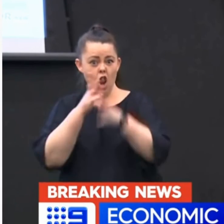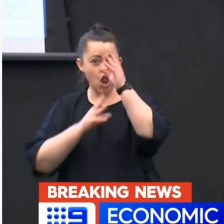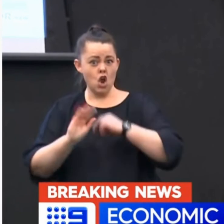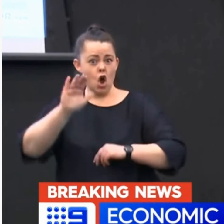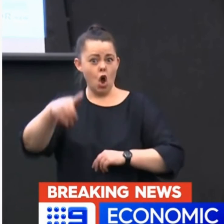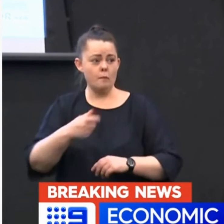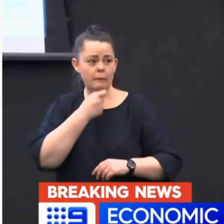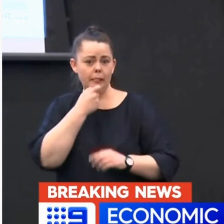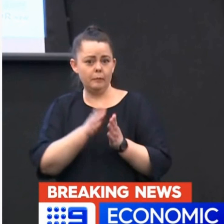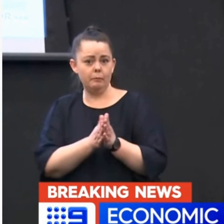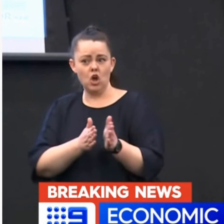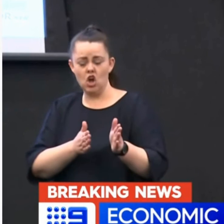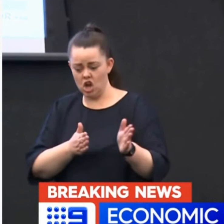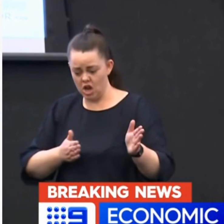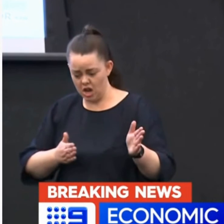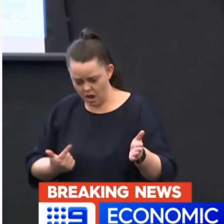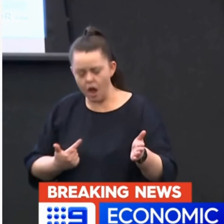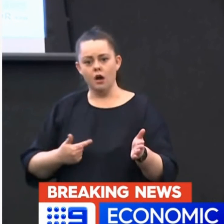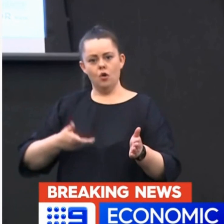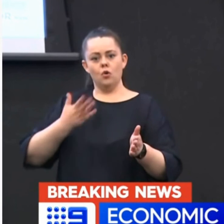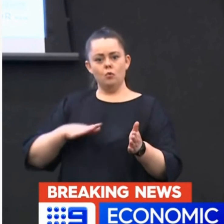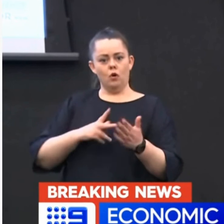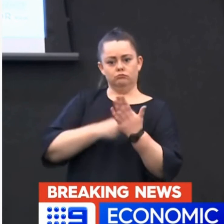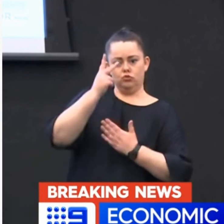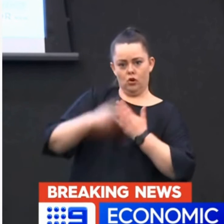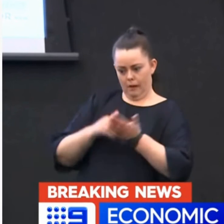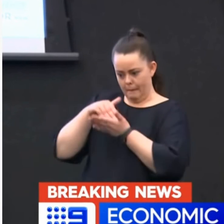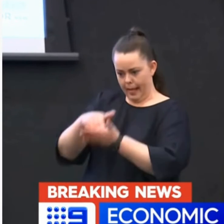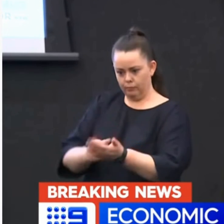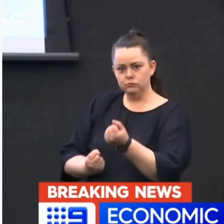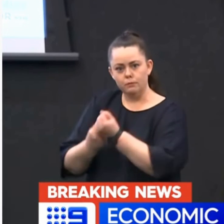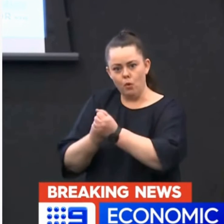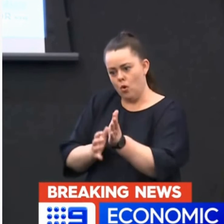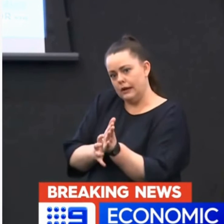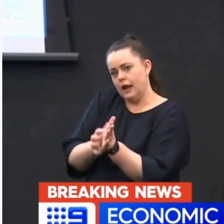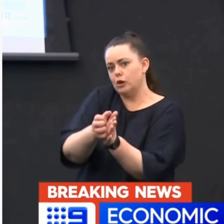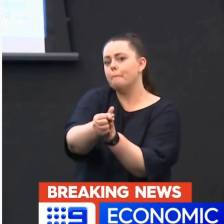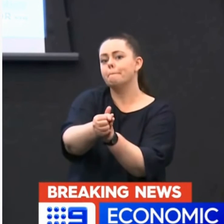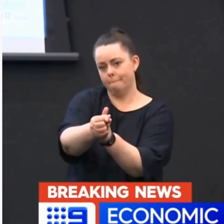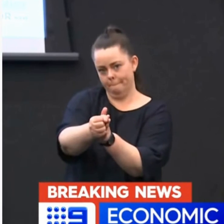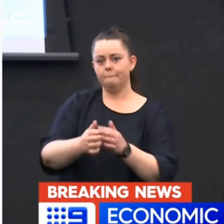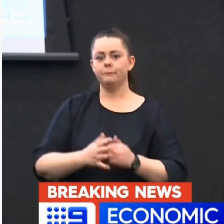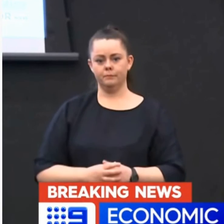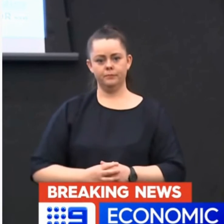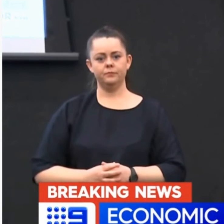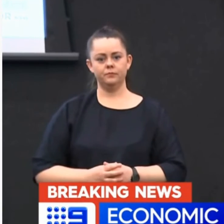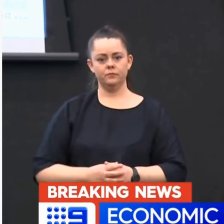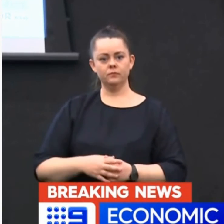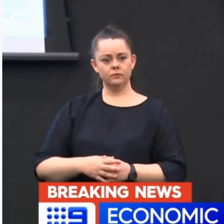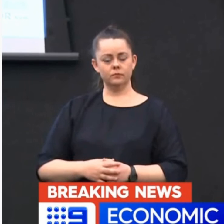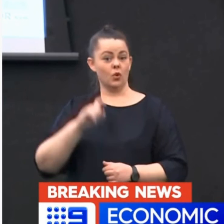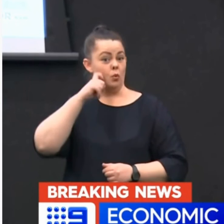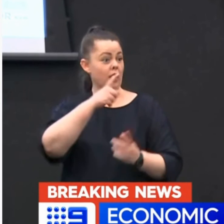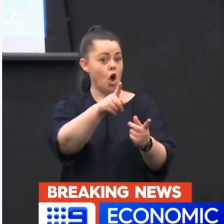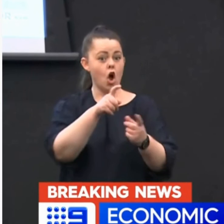I certainly wasn't a very good teacher at home. So for any of those learning gaps that were created, we want to make sure that they're plugged, and we're going to be employing more